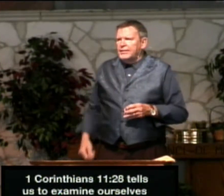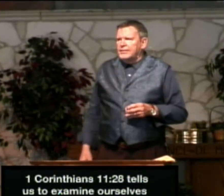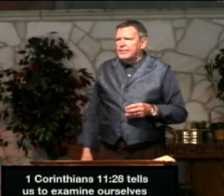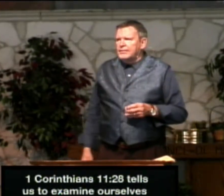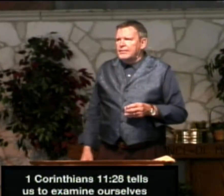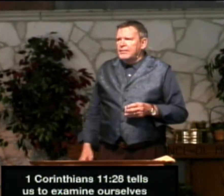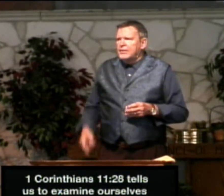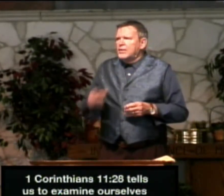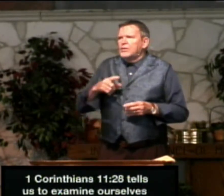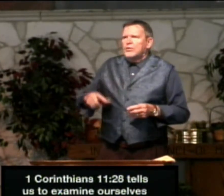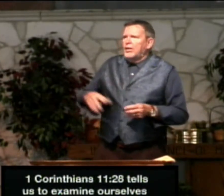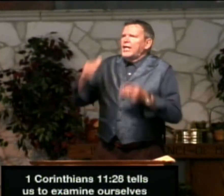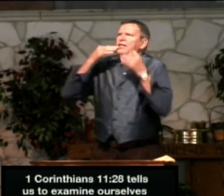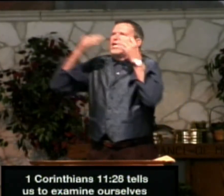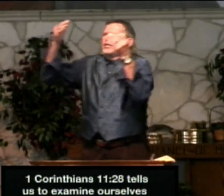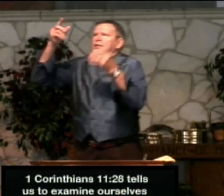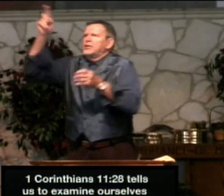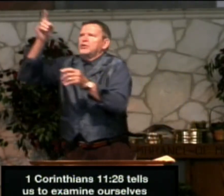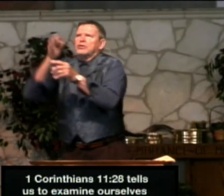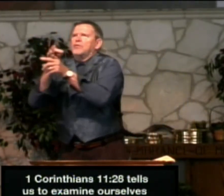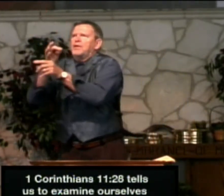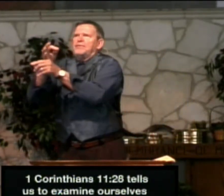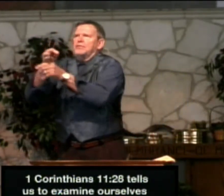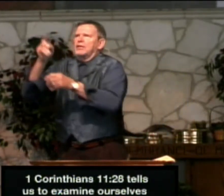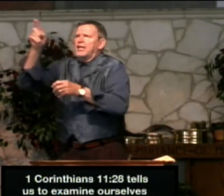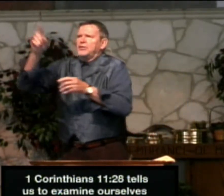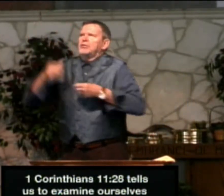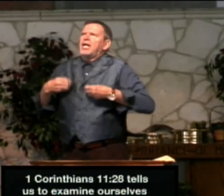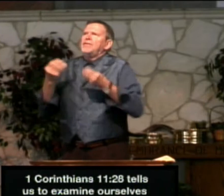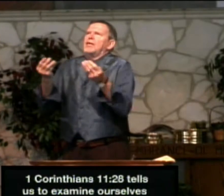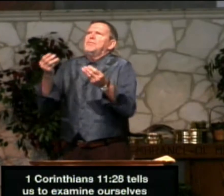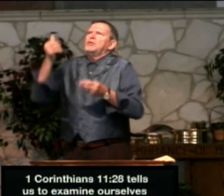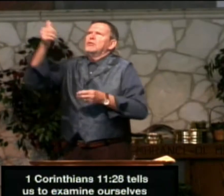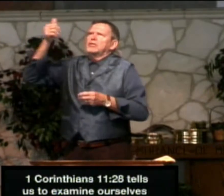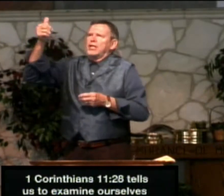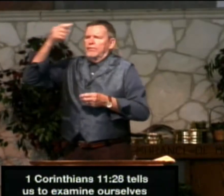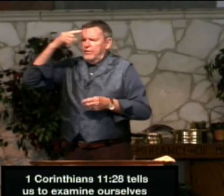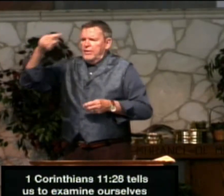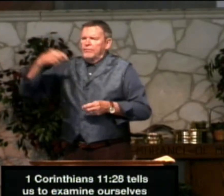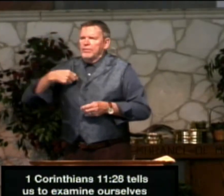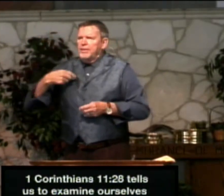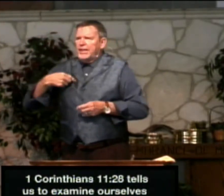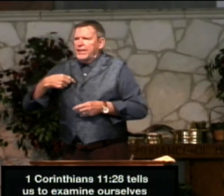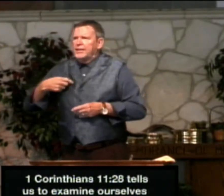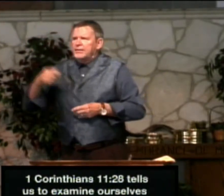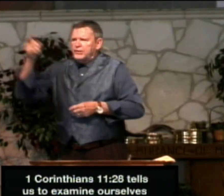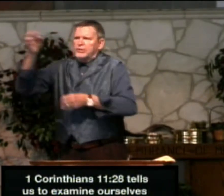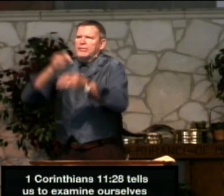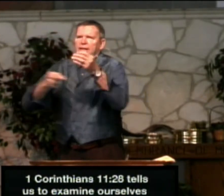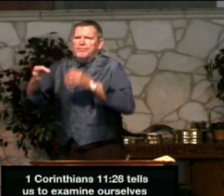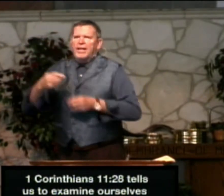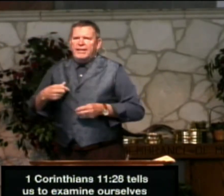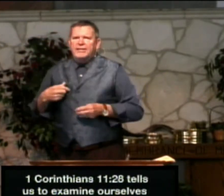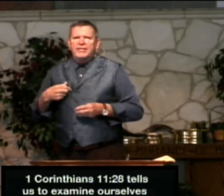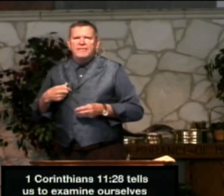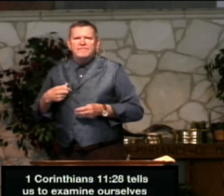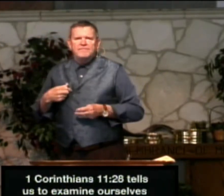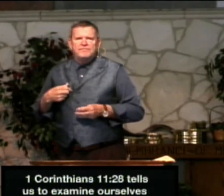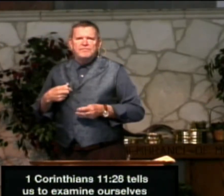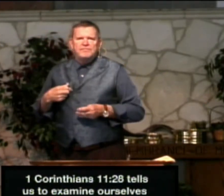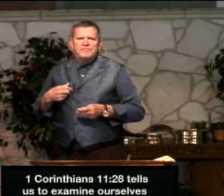I. Lord, I thank you that you're so faithful and you gave up yourself for me. You took my